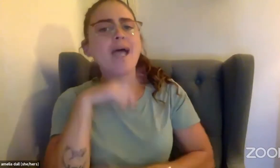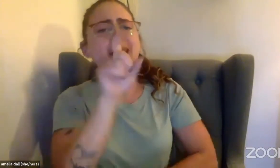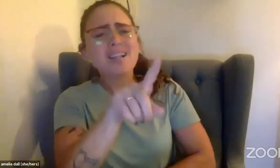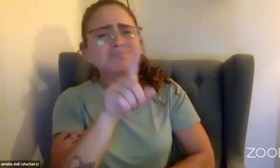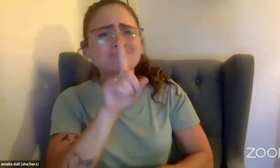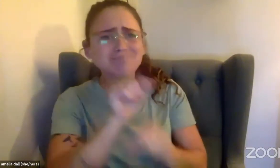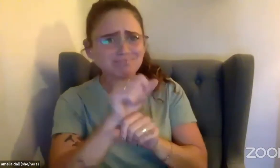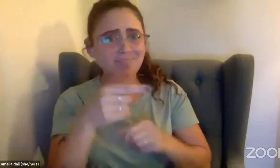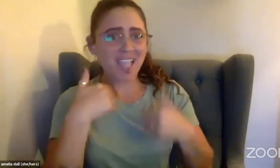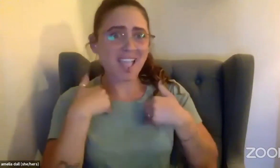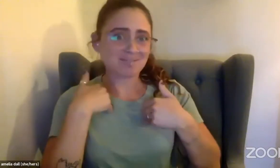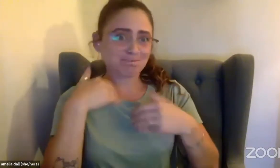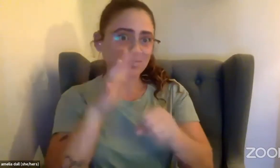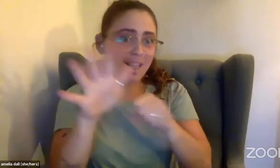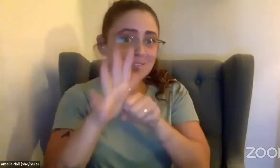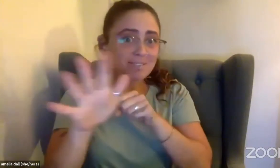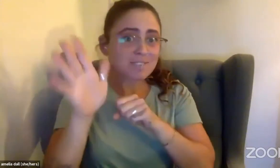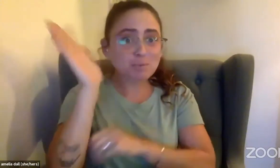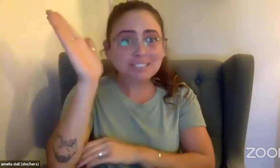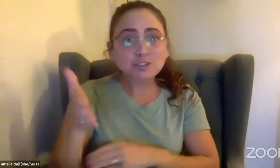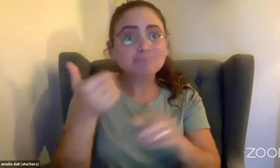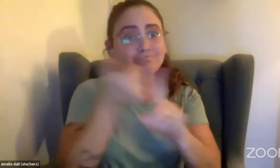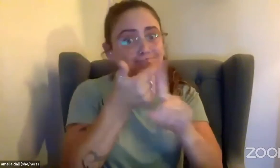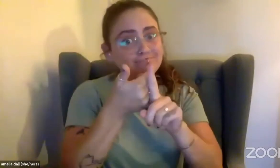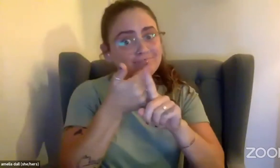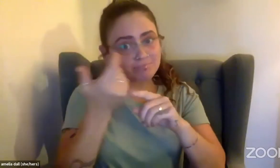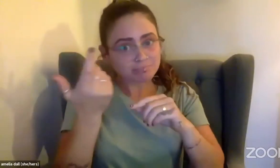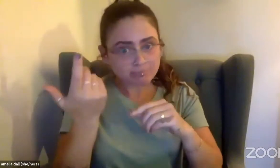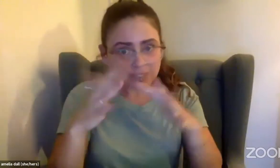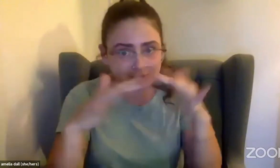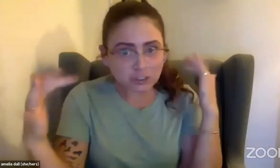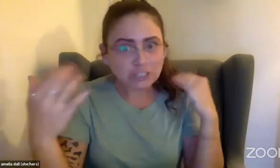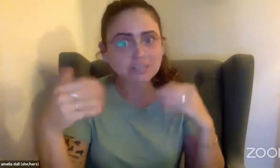is so rare. So